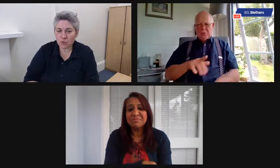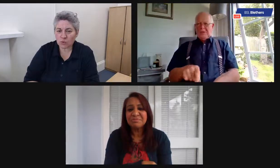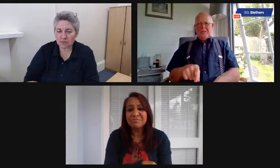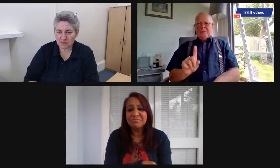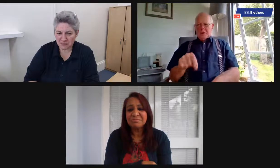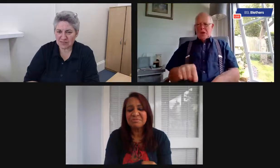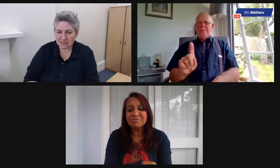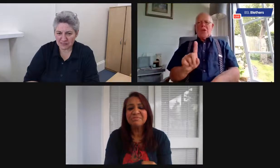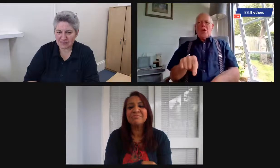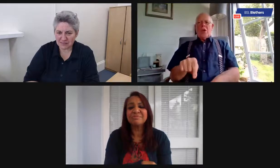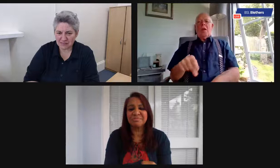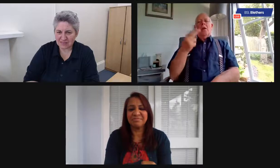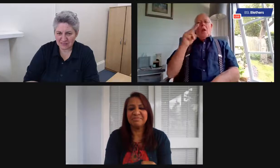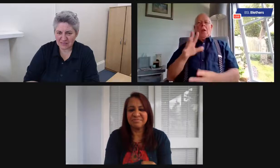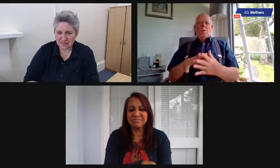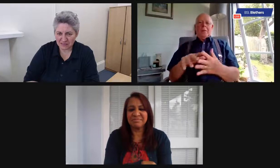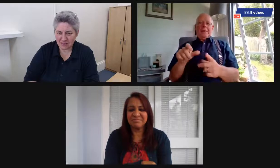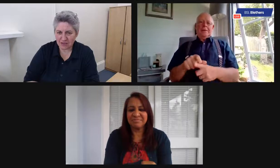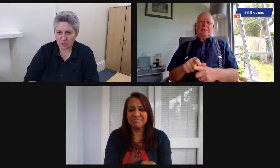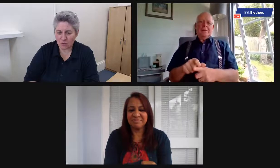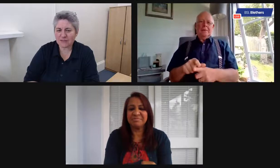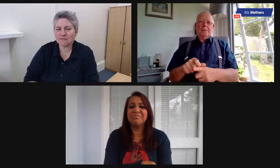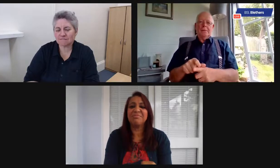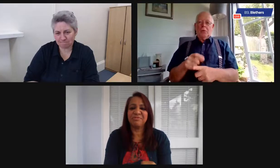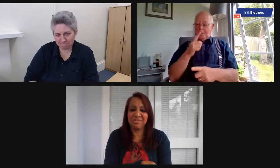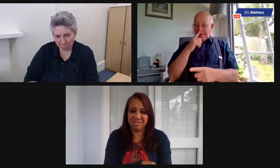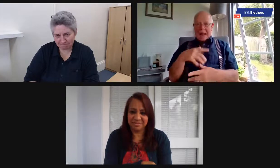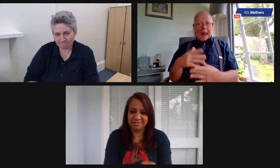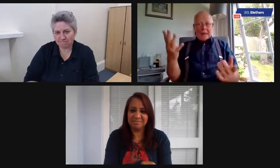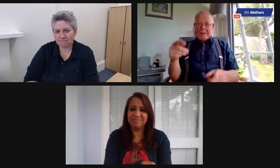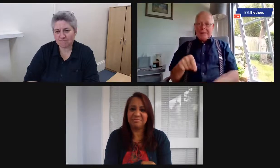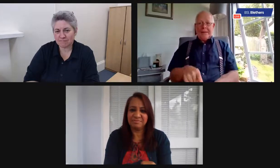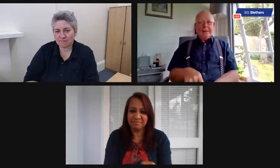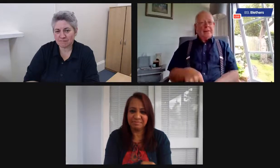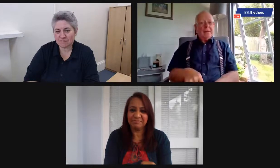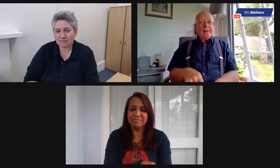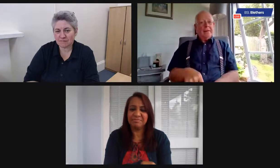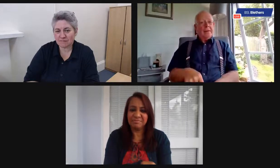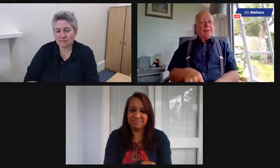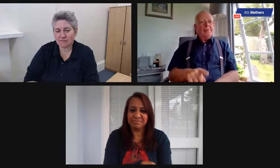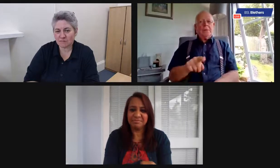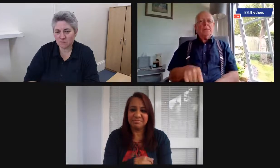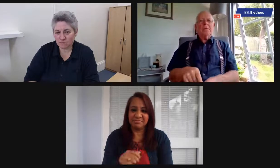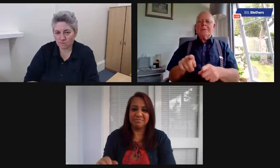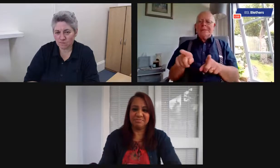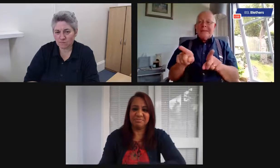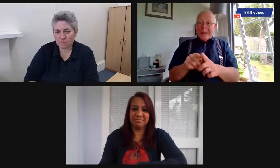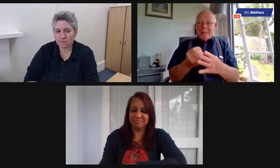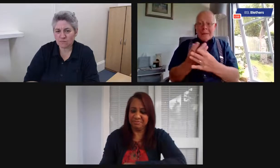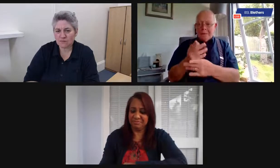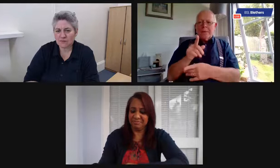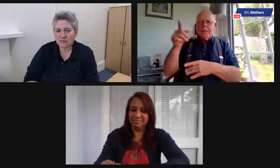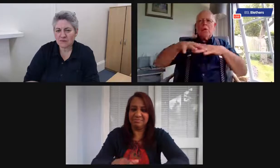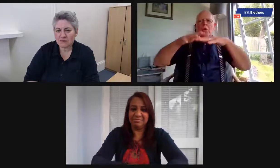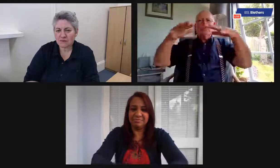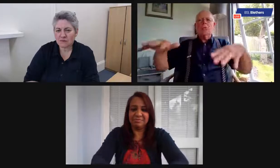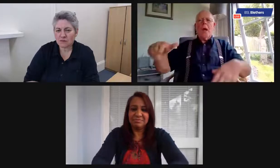mean? It just means a plant that's in the wrong place at the wrong time, one that you don't want. So a weed can be anything, can't it? If it's in the wrong